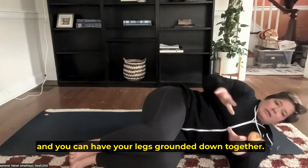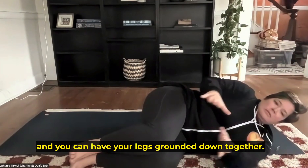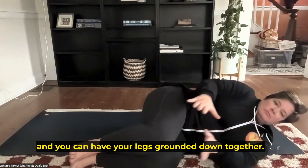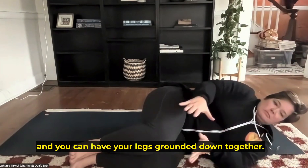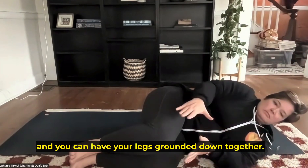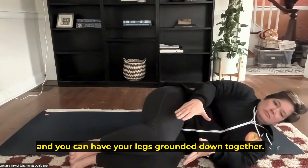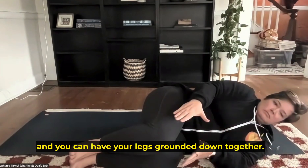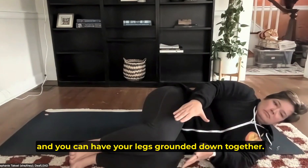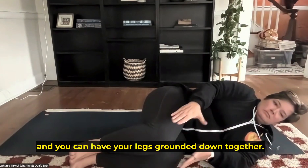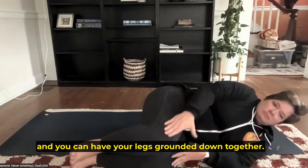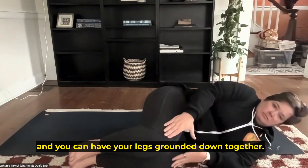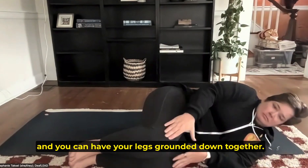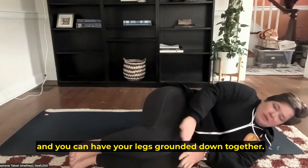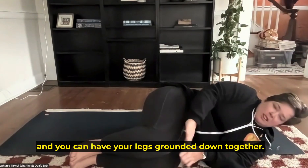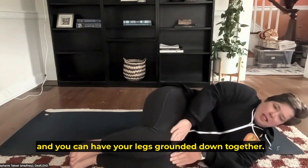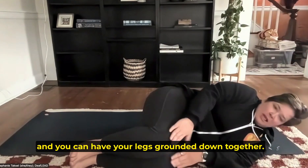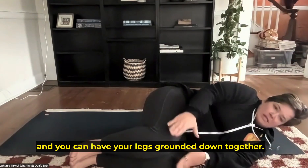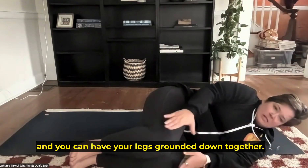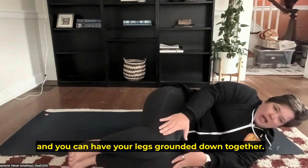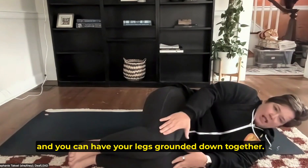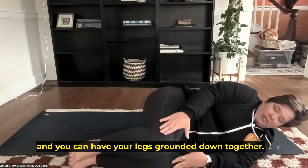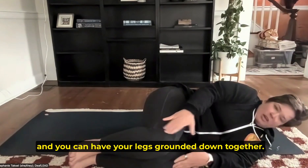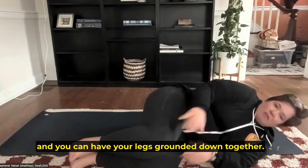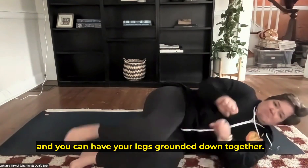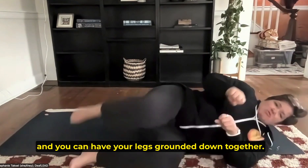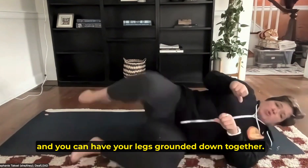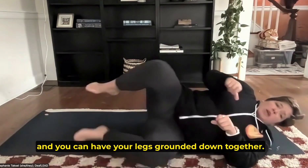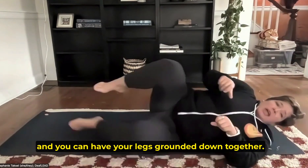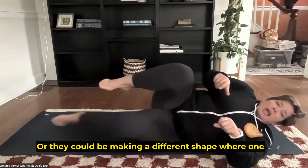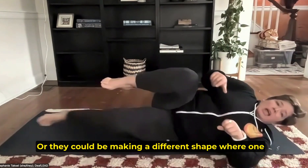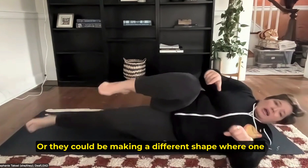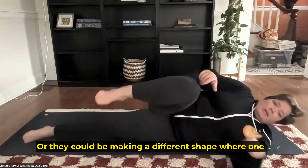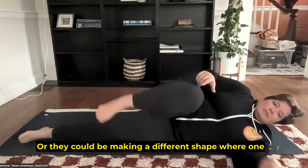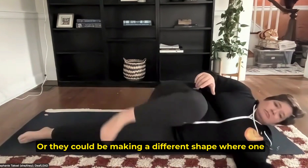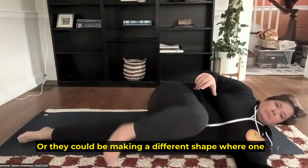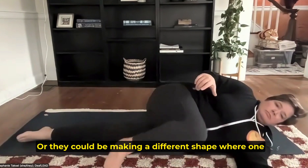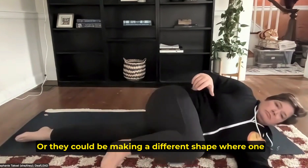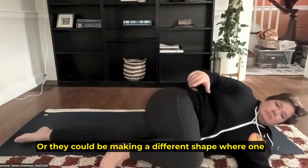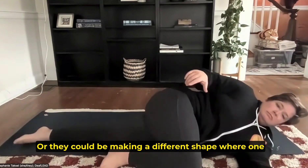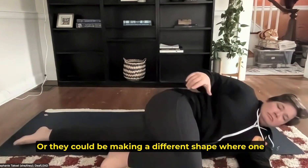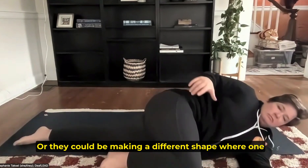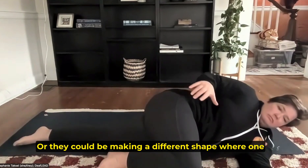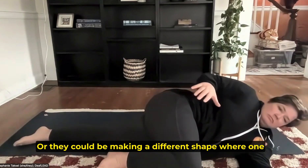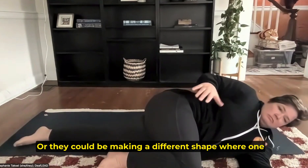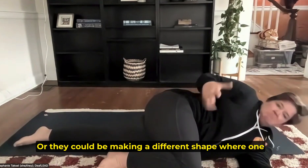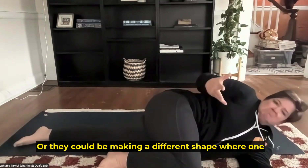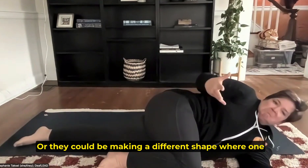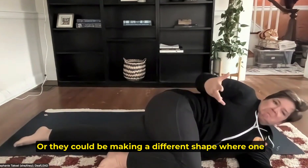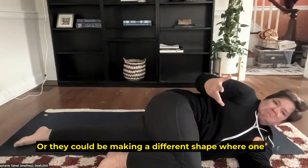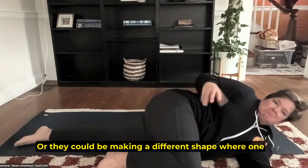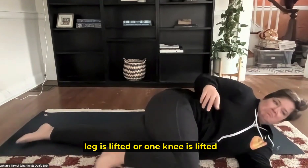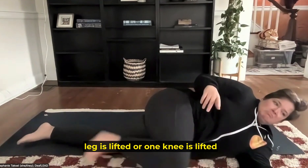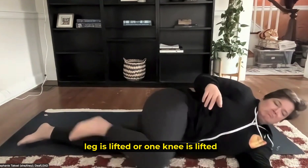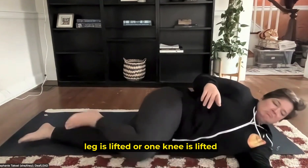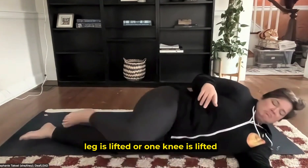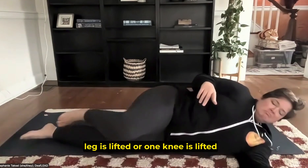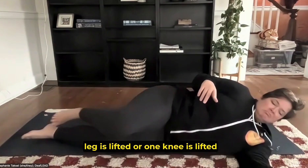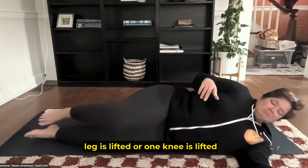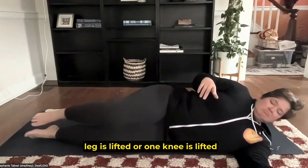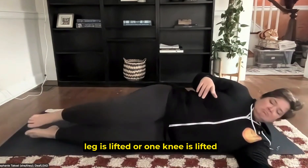And you can have your legs grounded down together, or they could be making a different shape where one leg is lifted or one